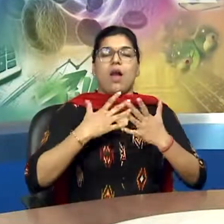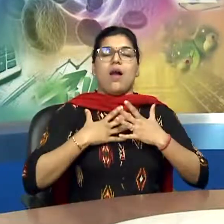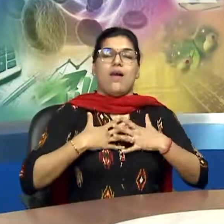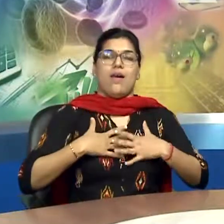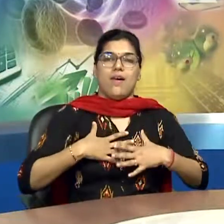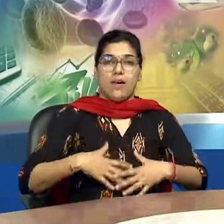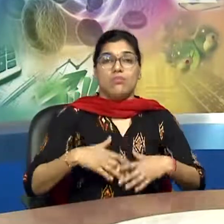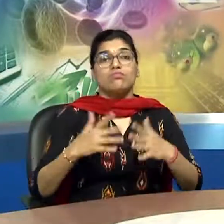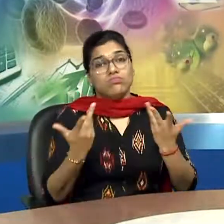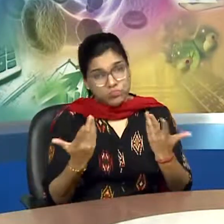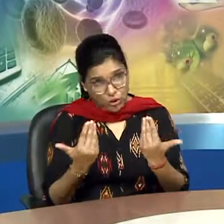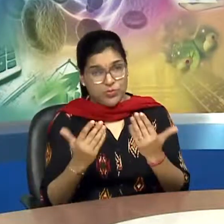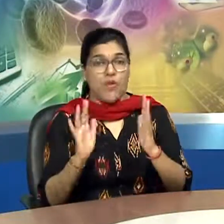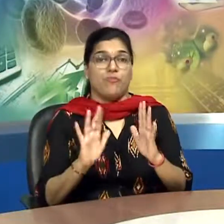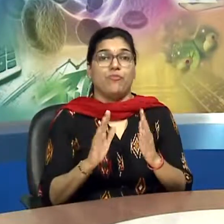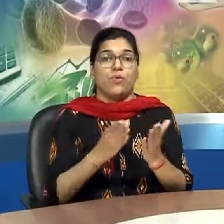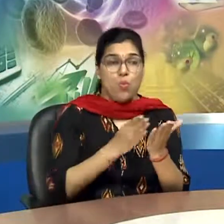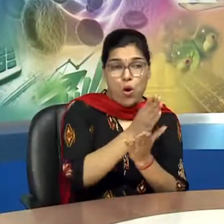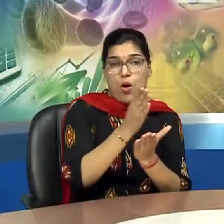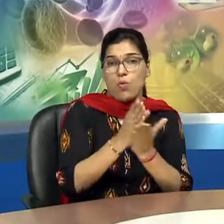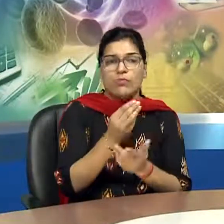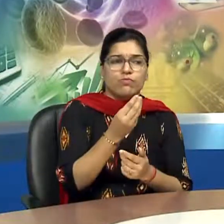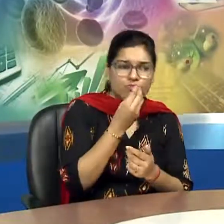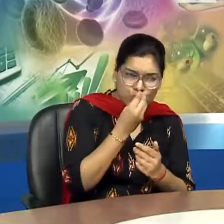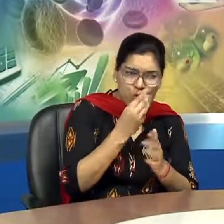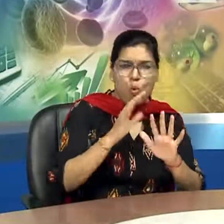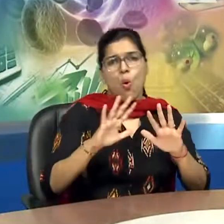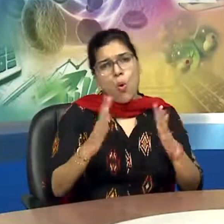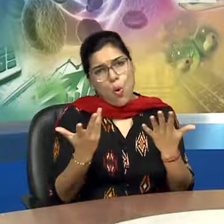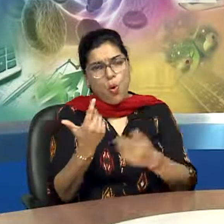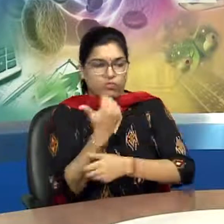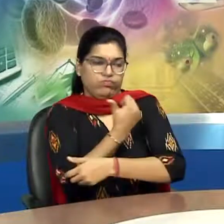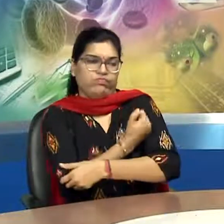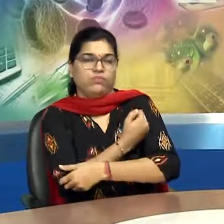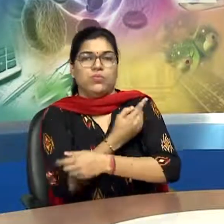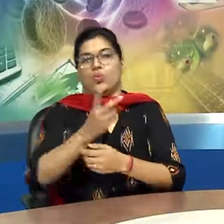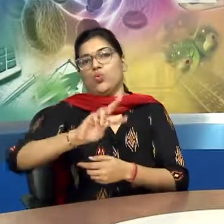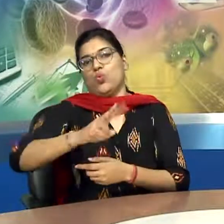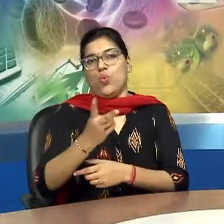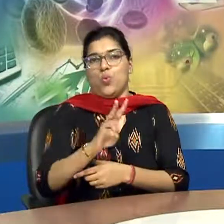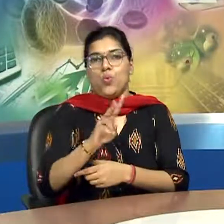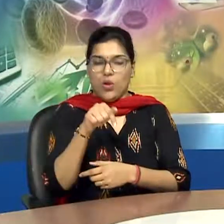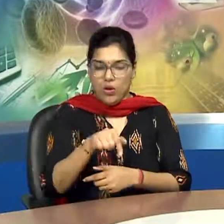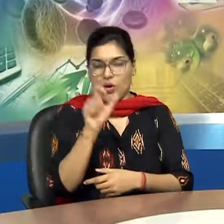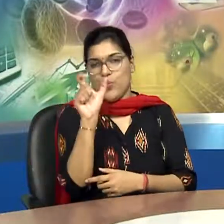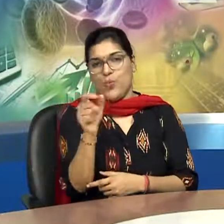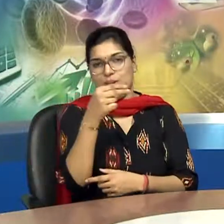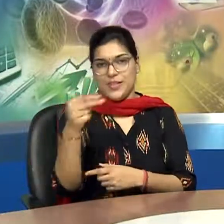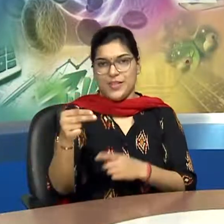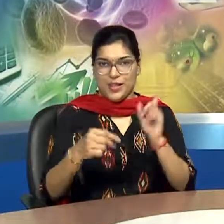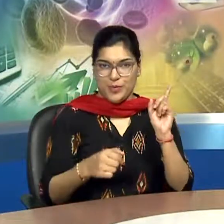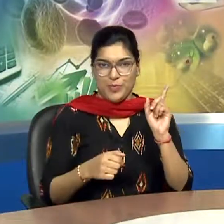medicine through the vaccine. So that is also taken under this word as to